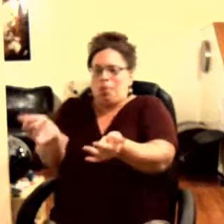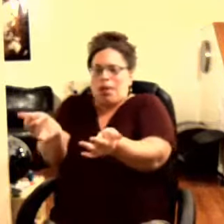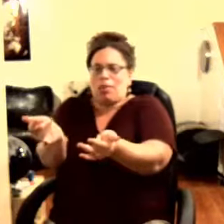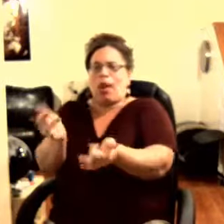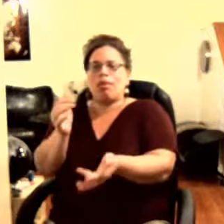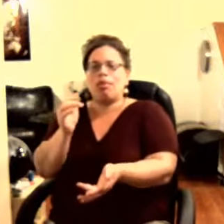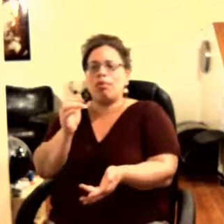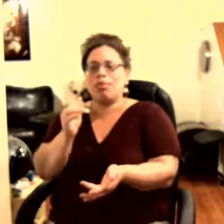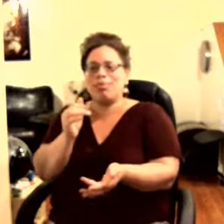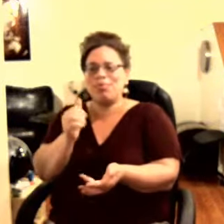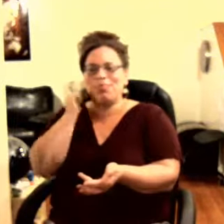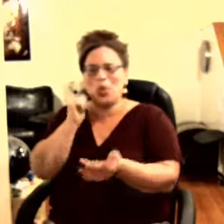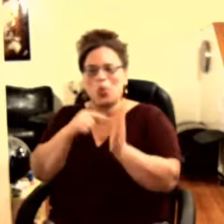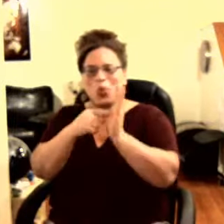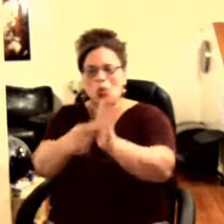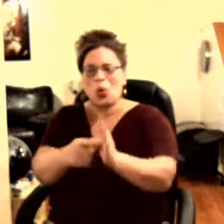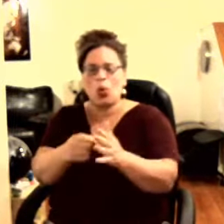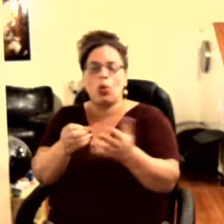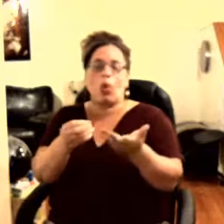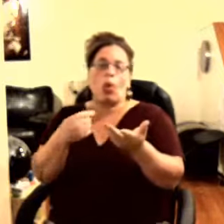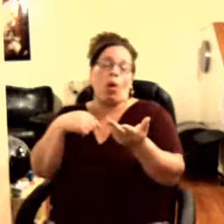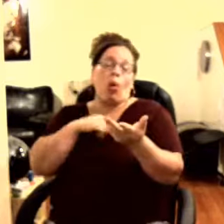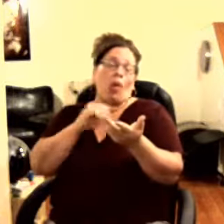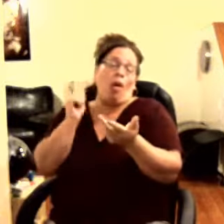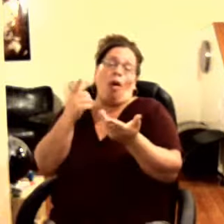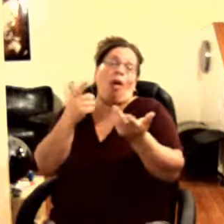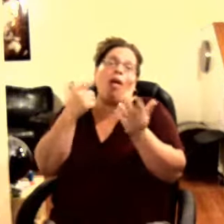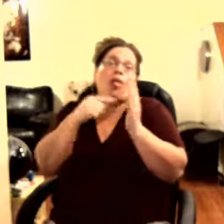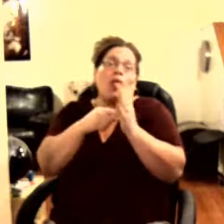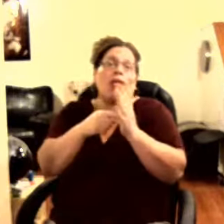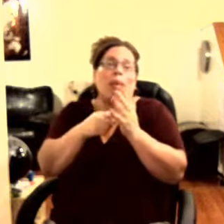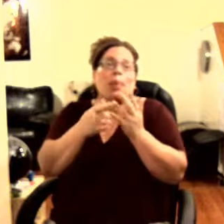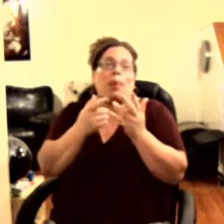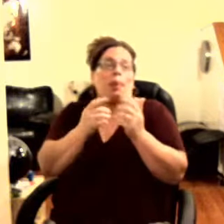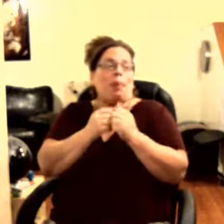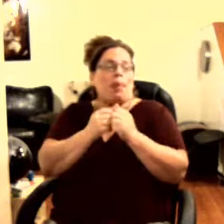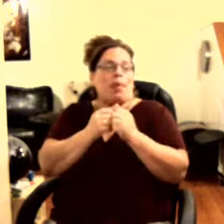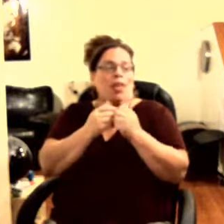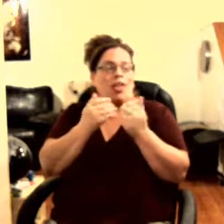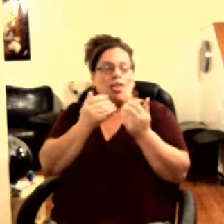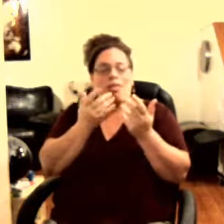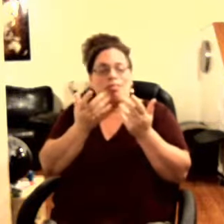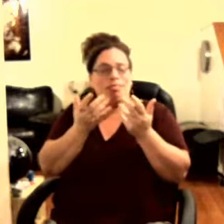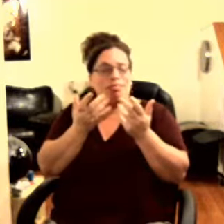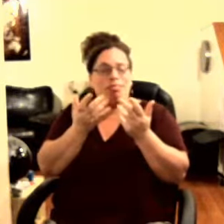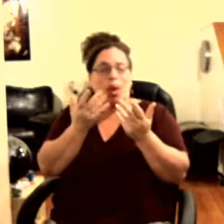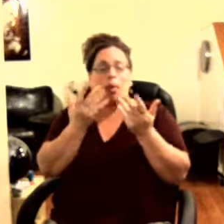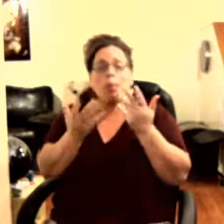we all want to be someone who has watched Rashomon. But right now, we want to watch Ace Ventura